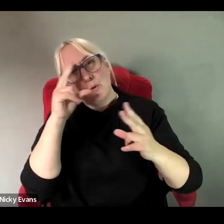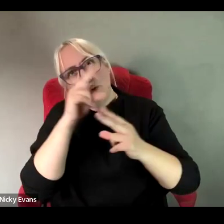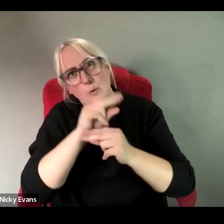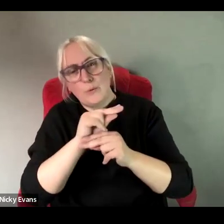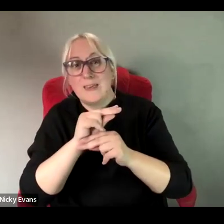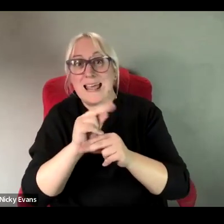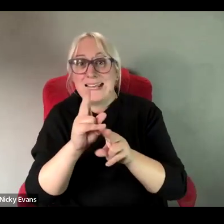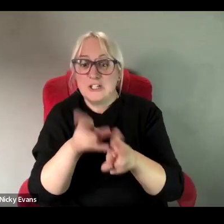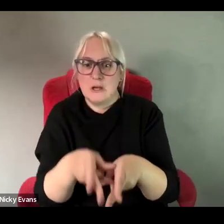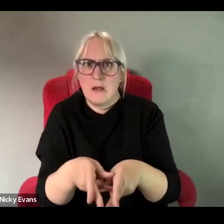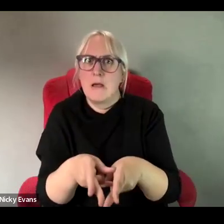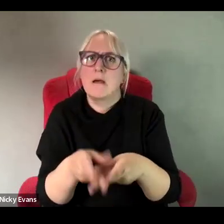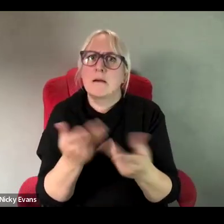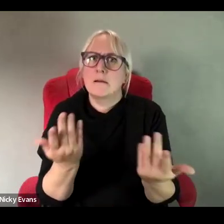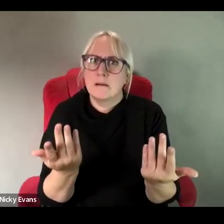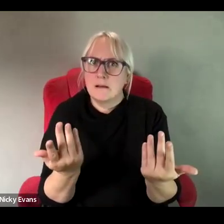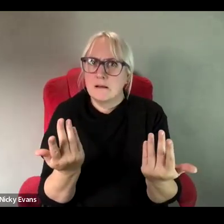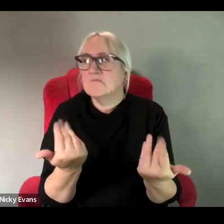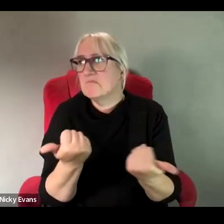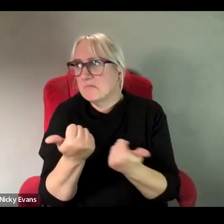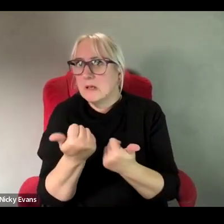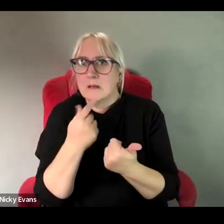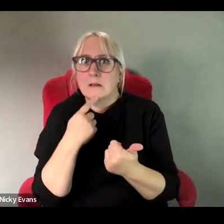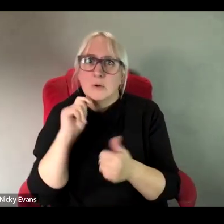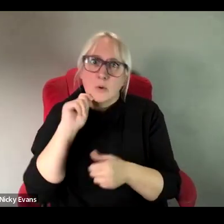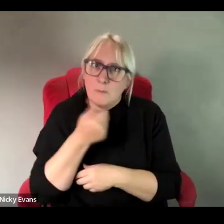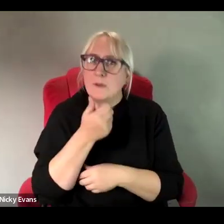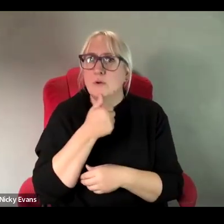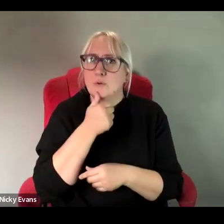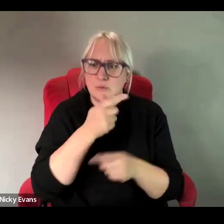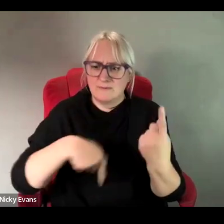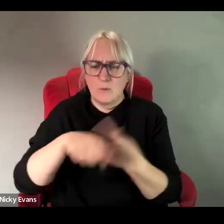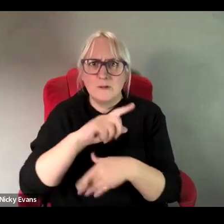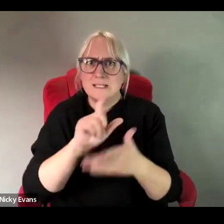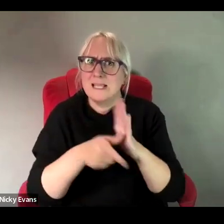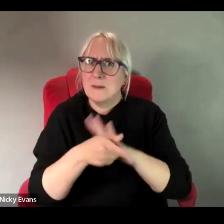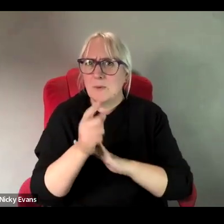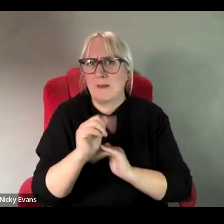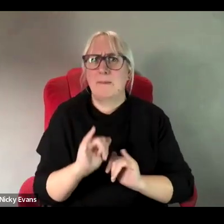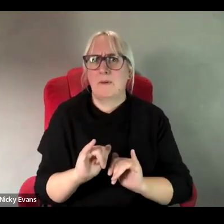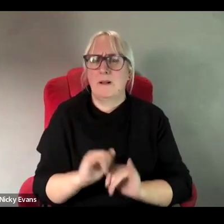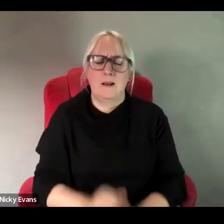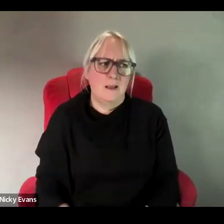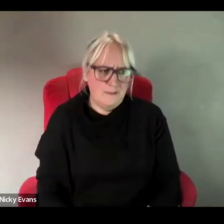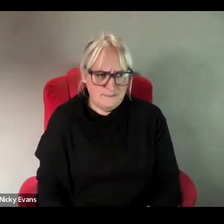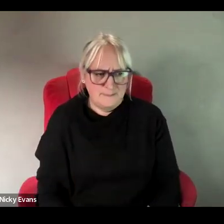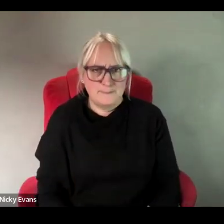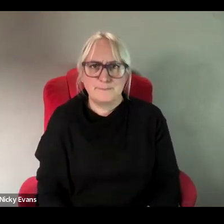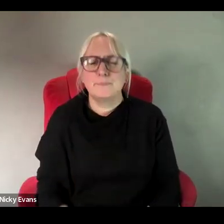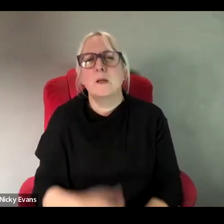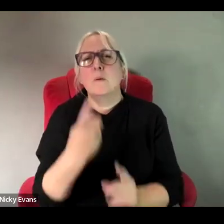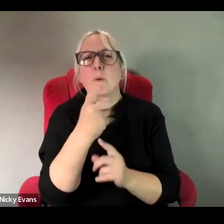thing to actually apply to disabled people. There was just one other thing. Oh yeah,